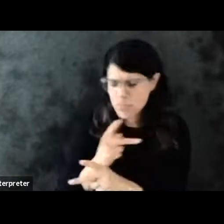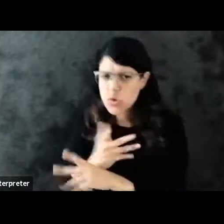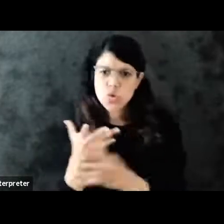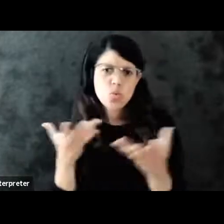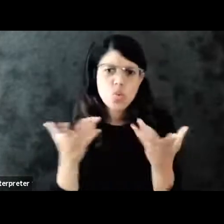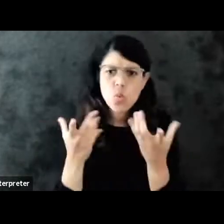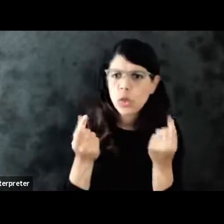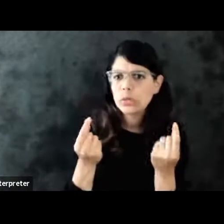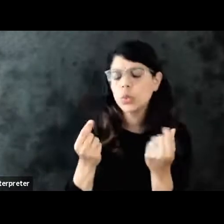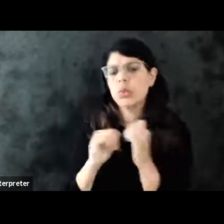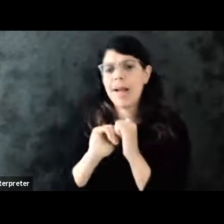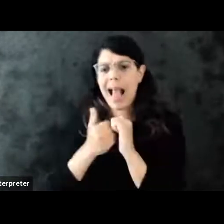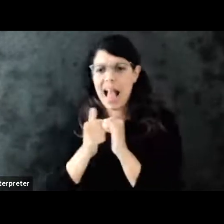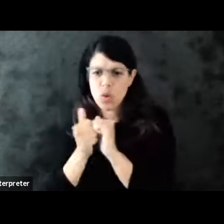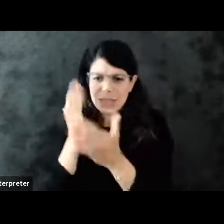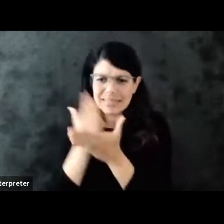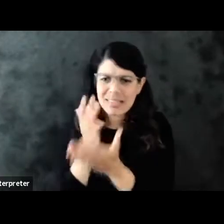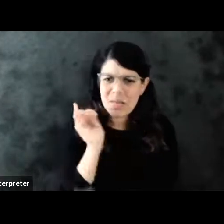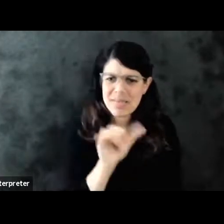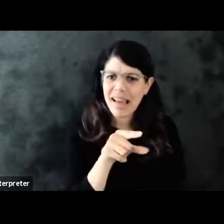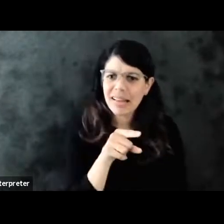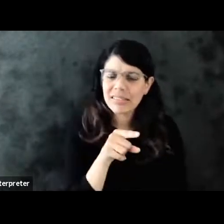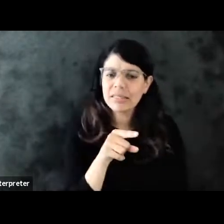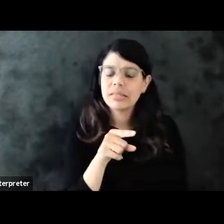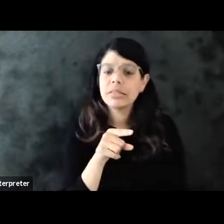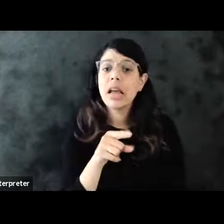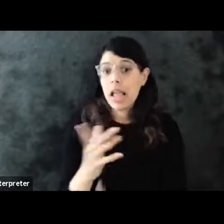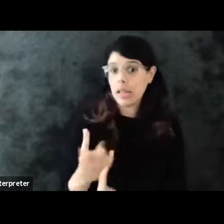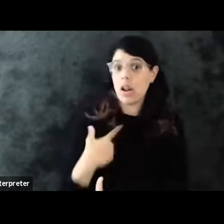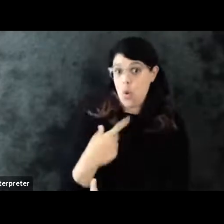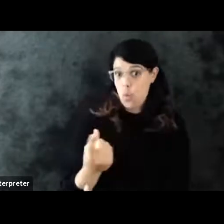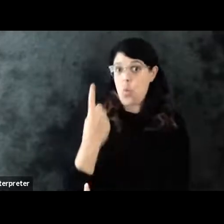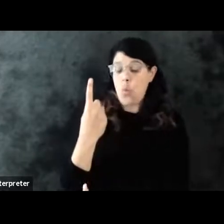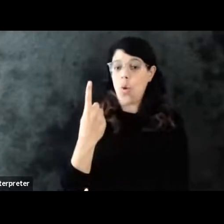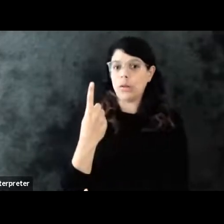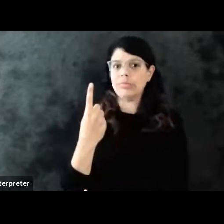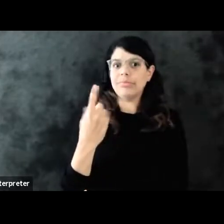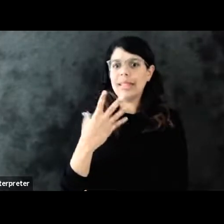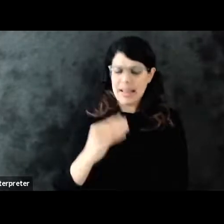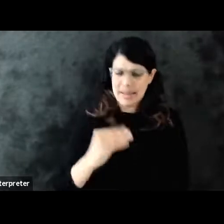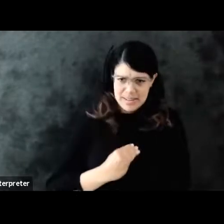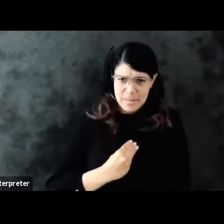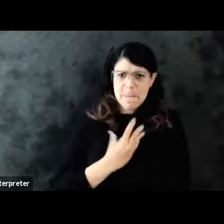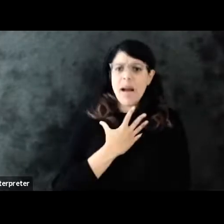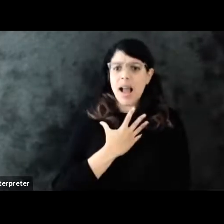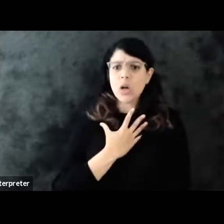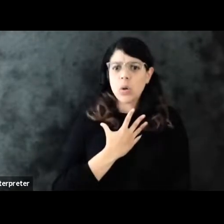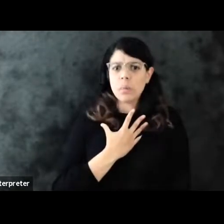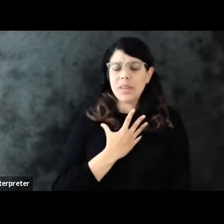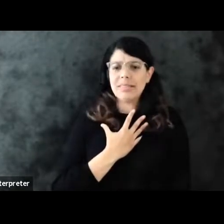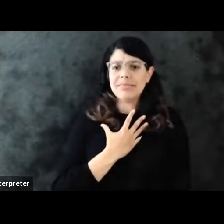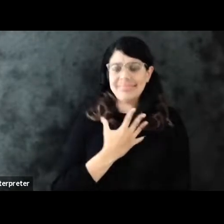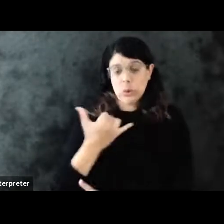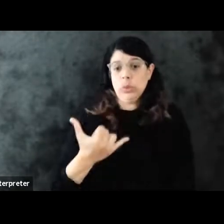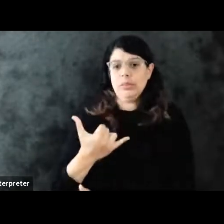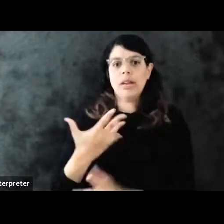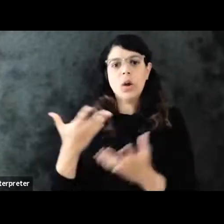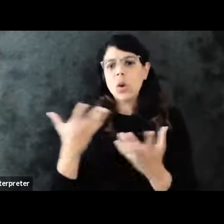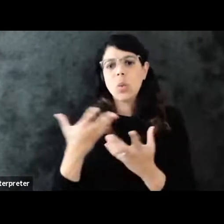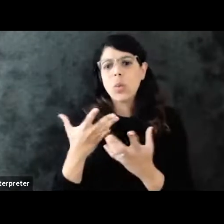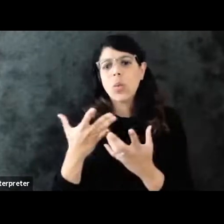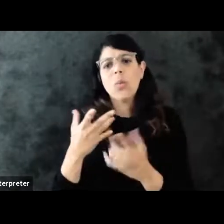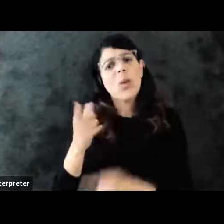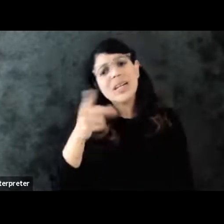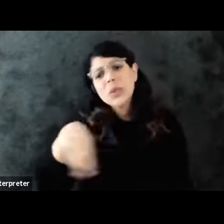that inspires me today is the young people today. Young people, yeah, like our students here at this college, who are